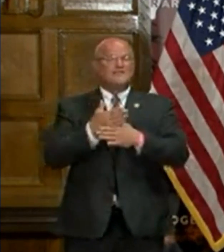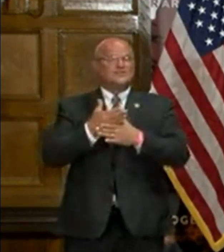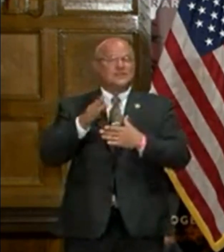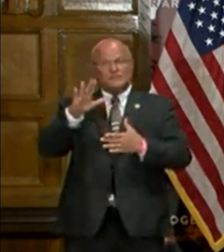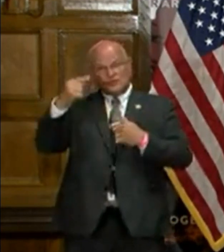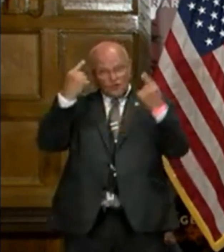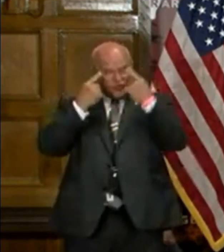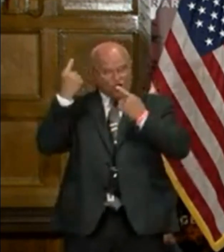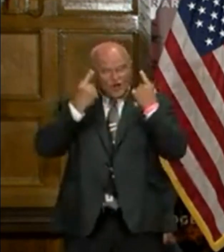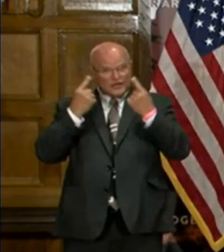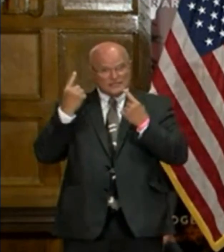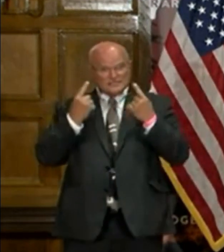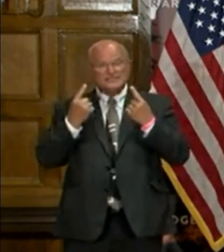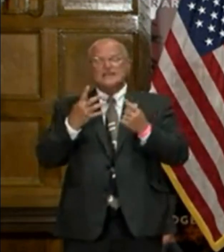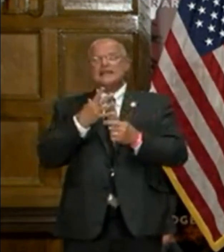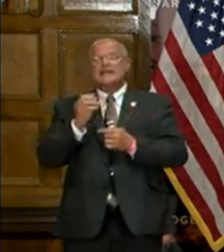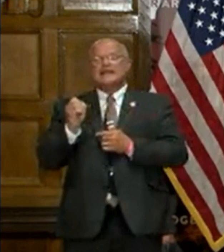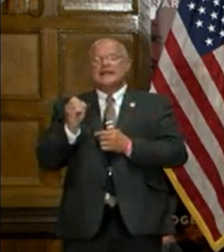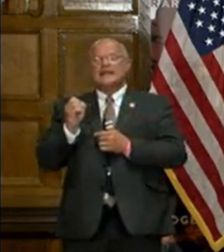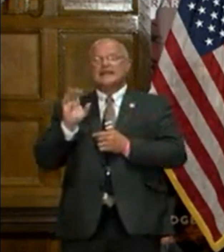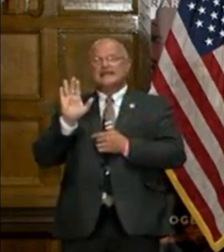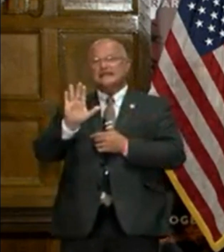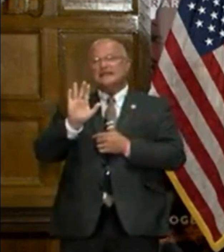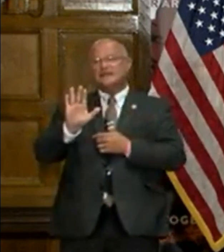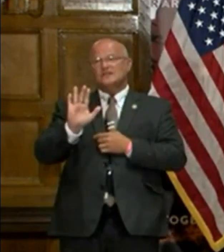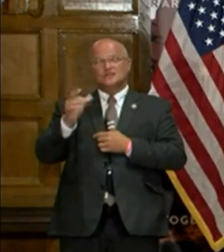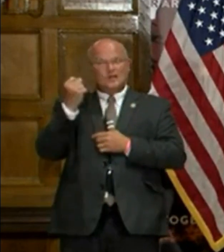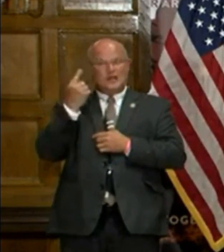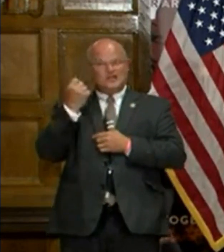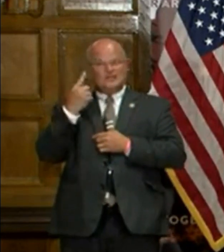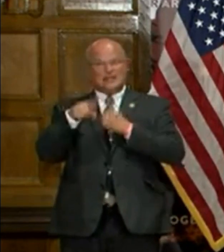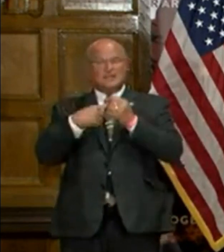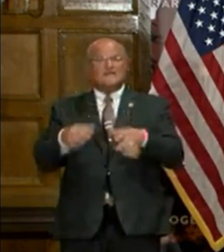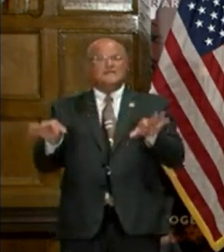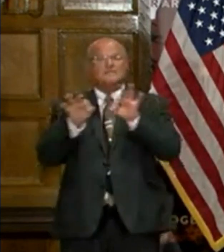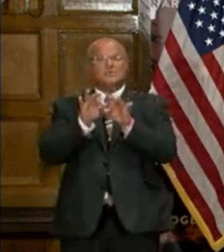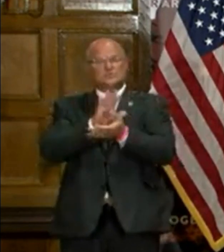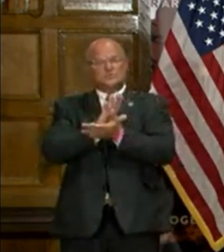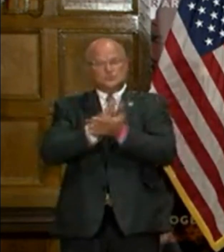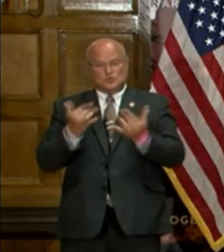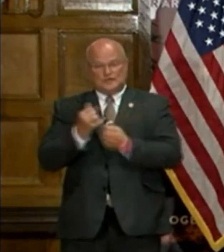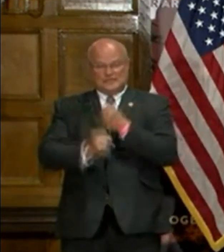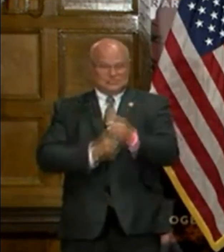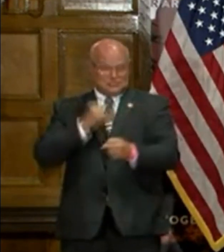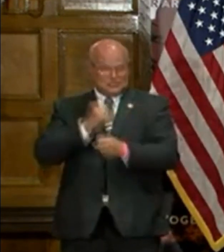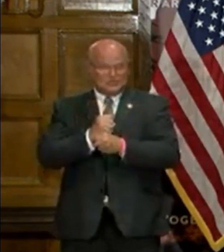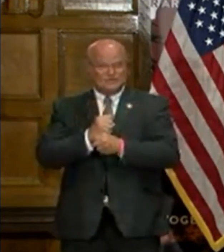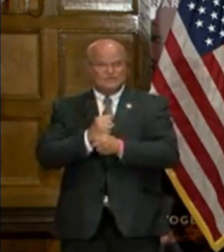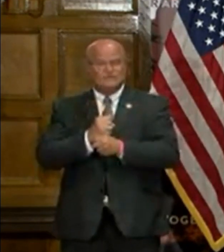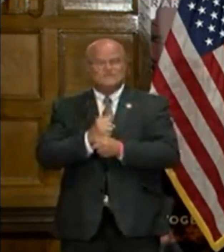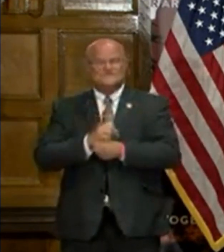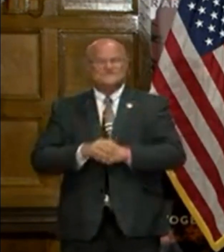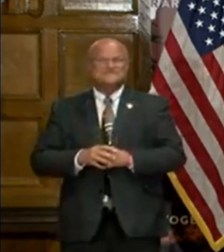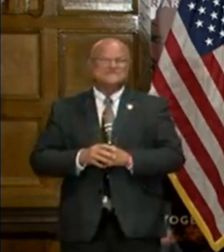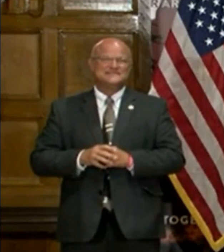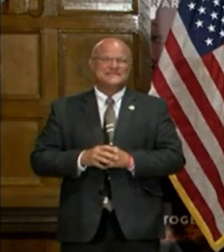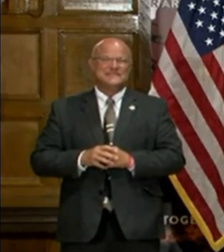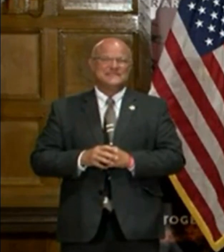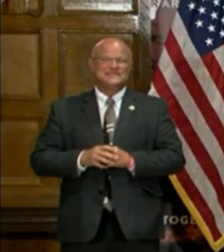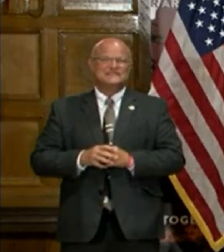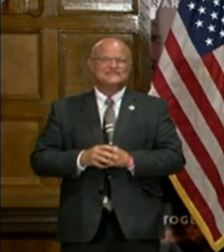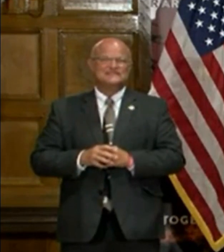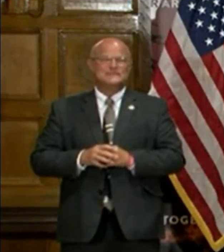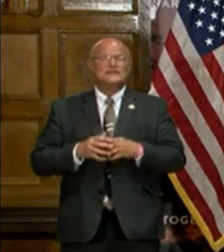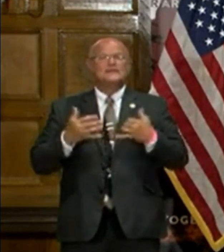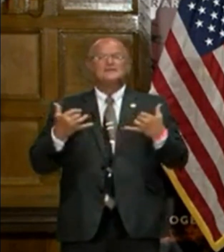sharing your thoughts and your understanding of the importance of school this year with me.